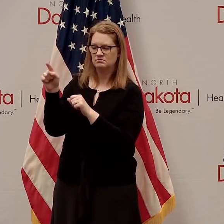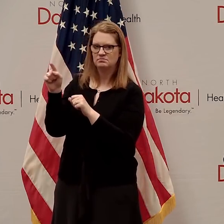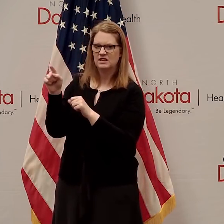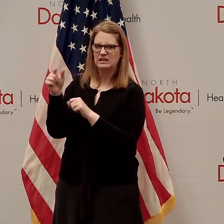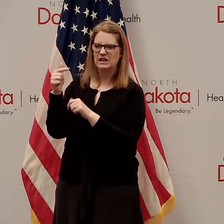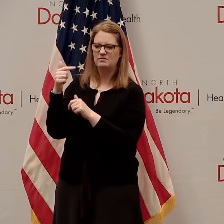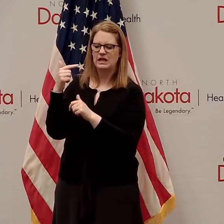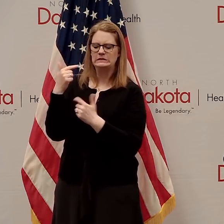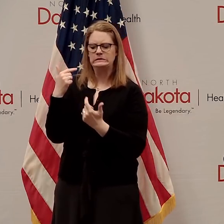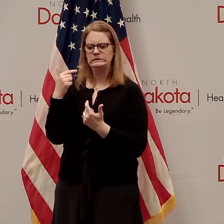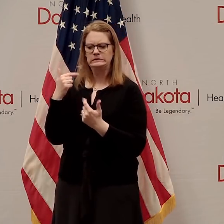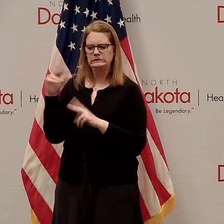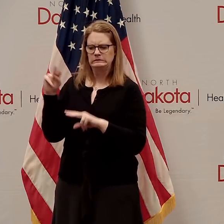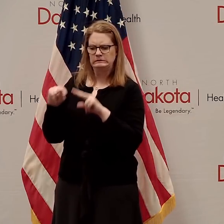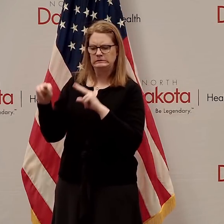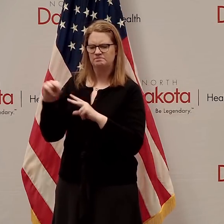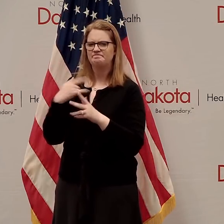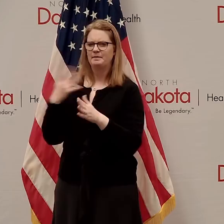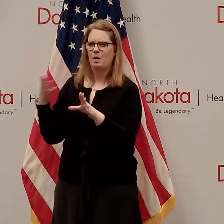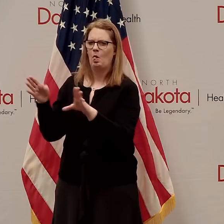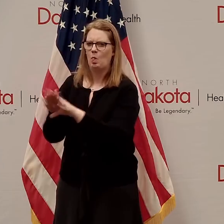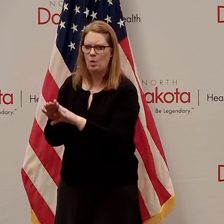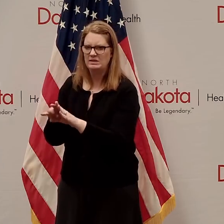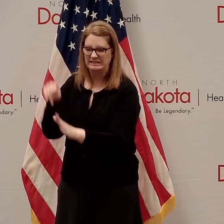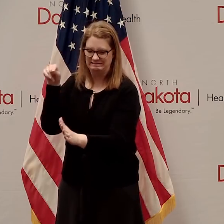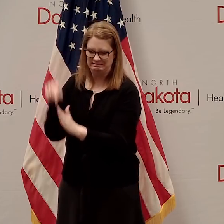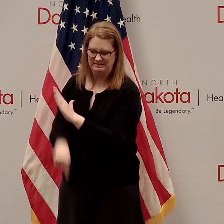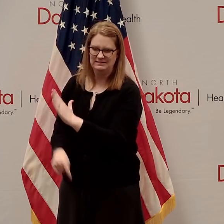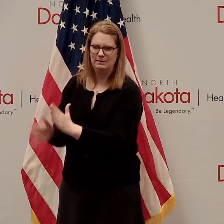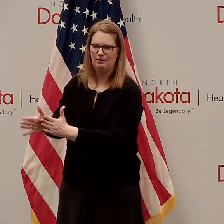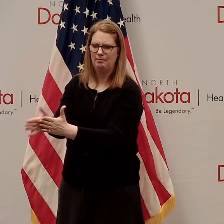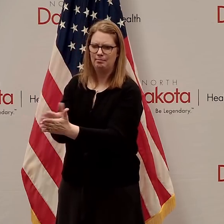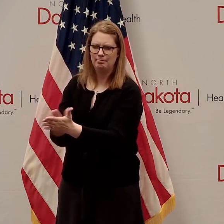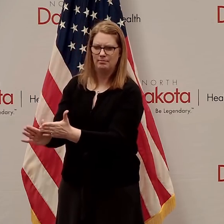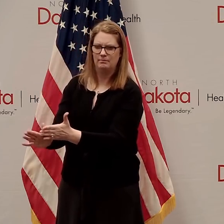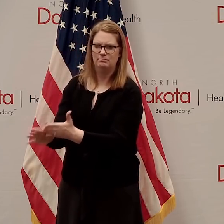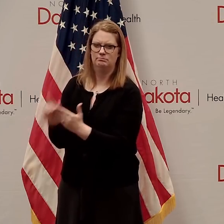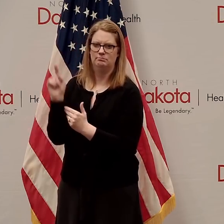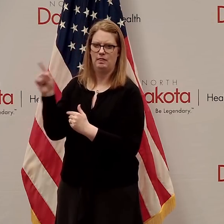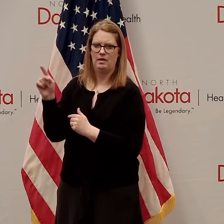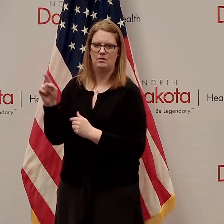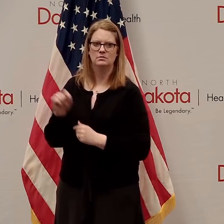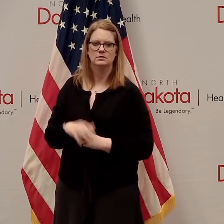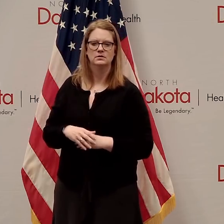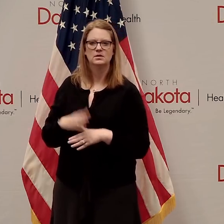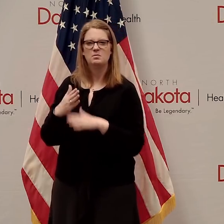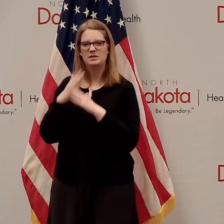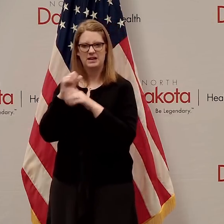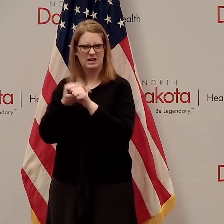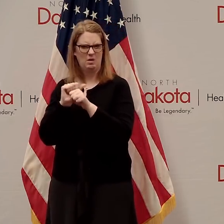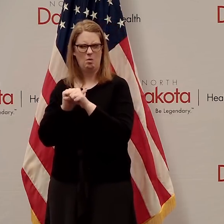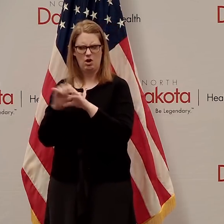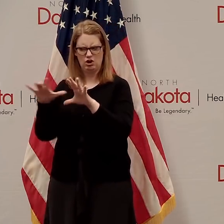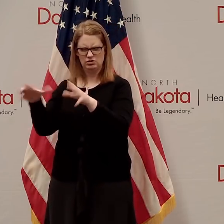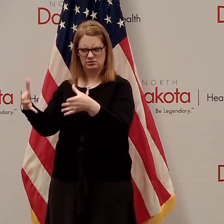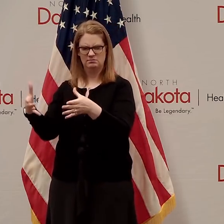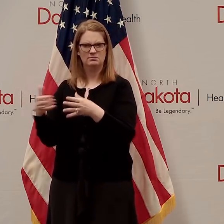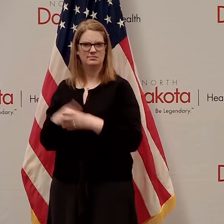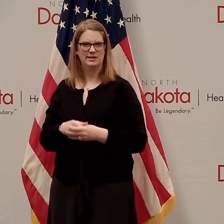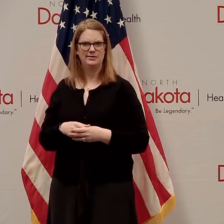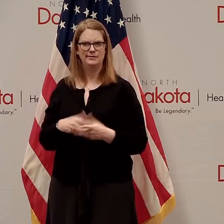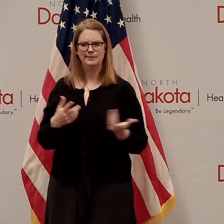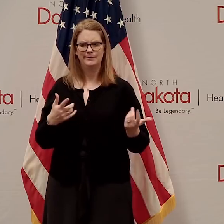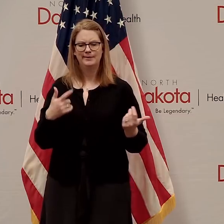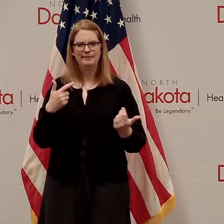their own to close and do the deep disinfecting in that plant. Protecting your workforce. I mean, having been an